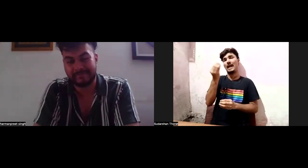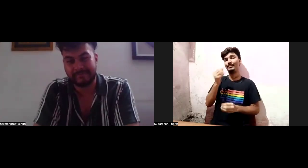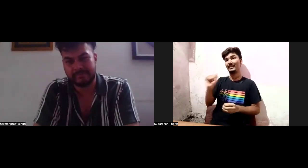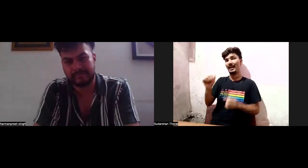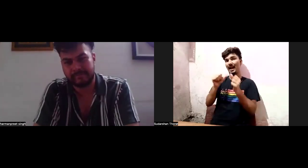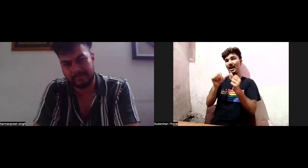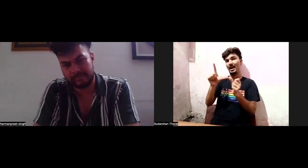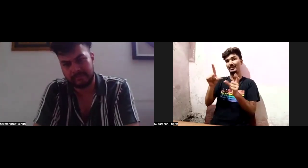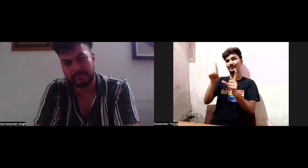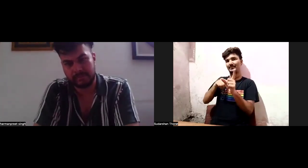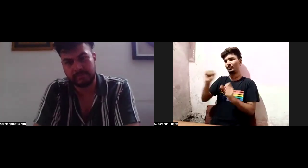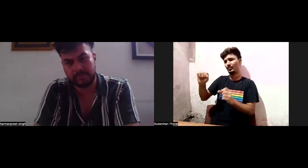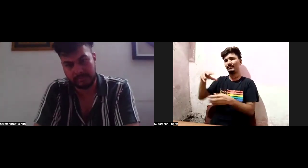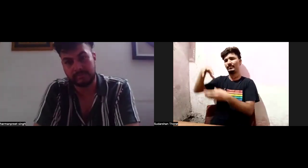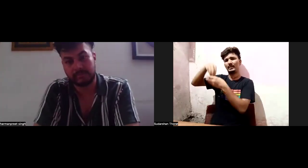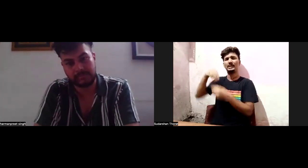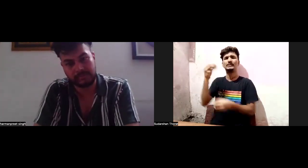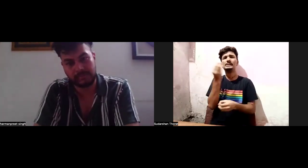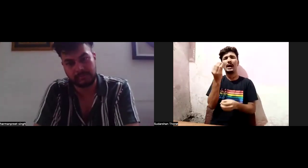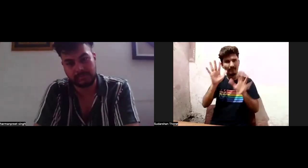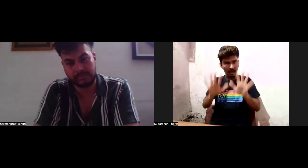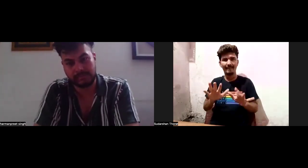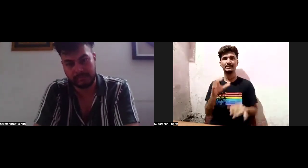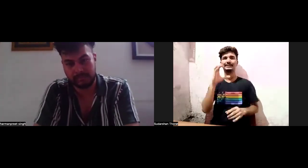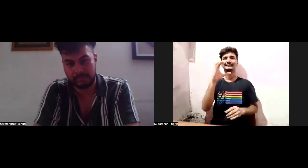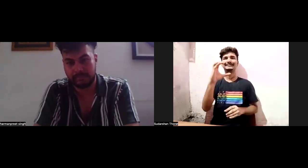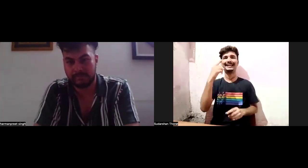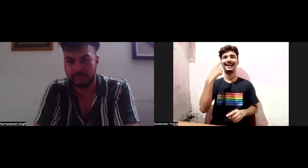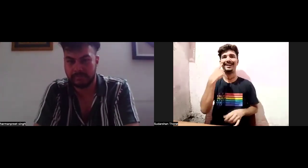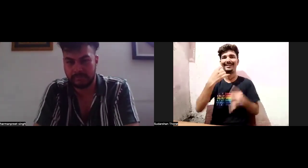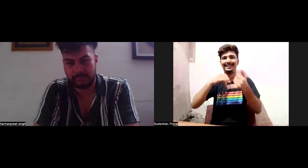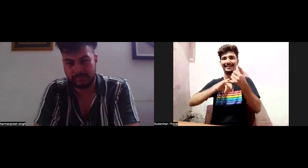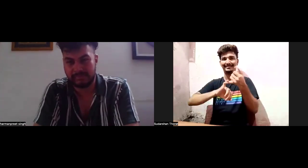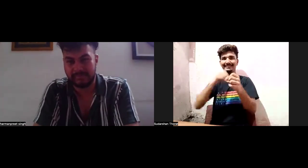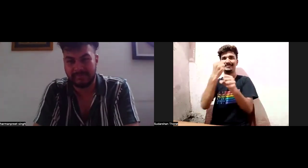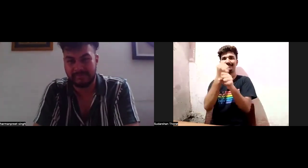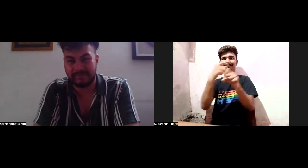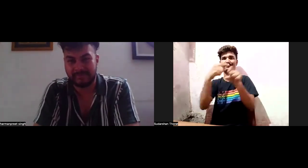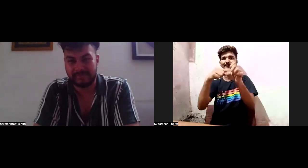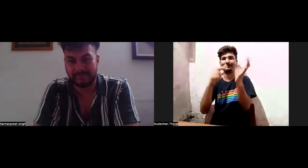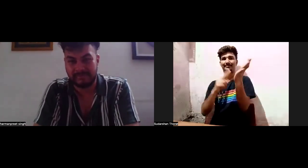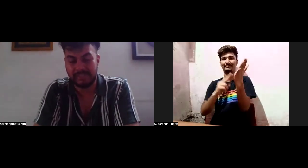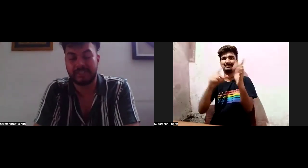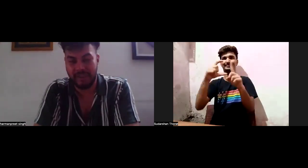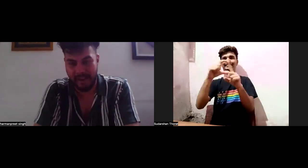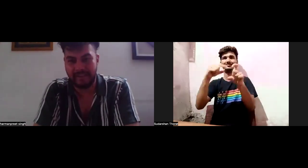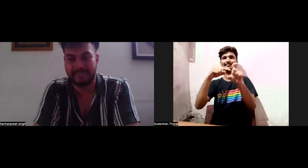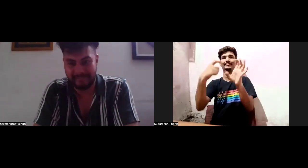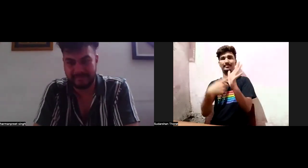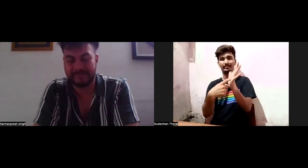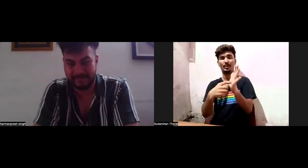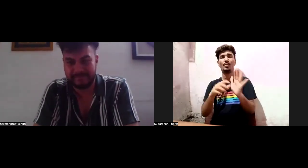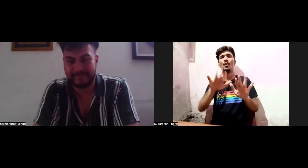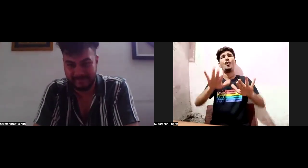because it becomes easier if our networks open up so that more and more information can spread out.